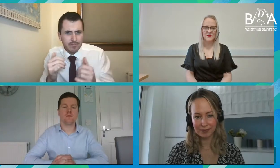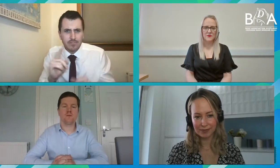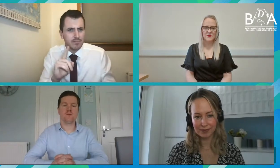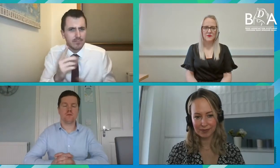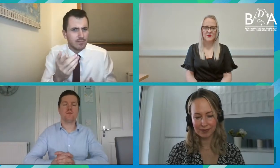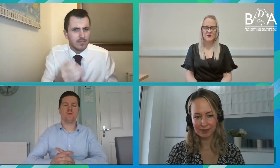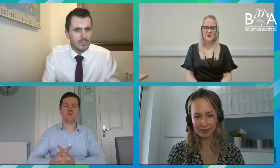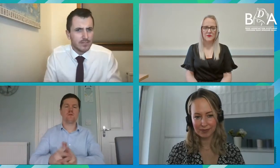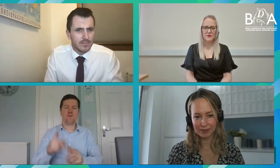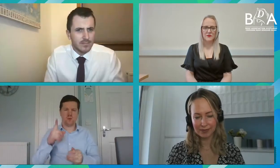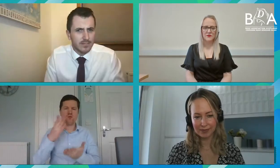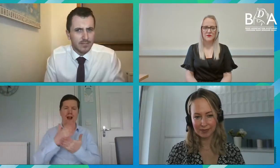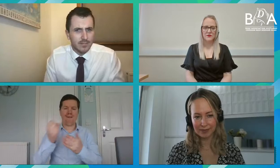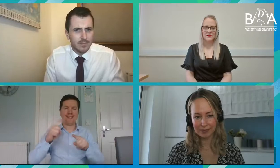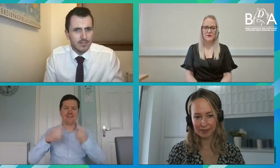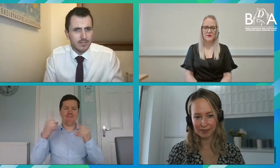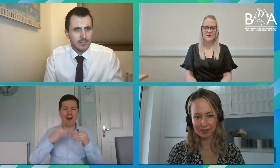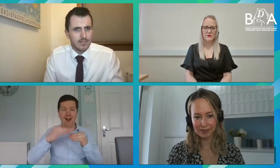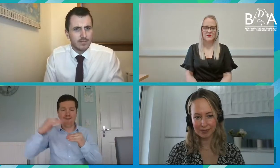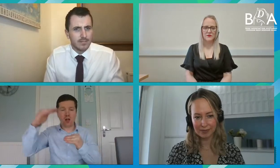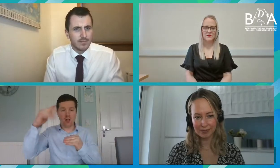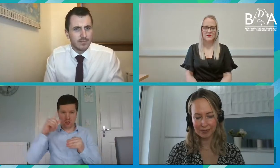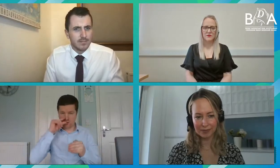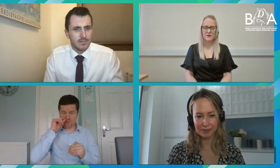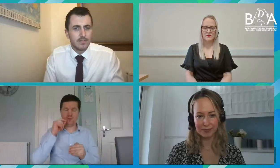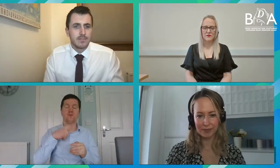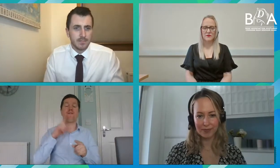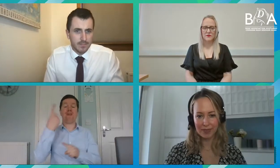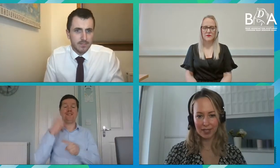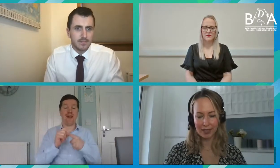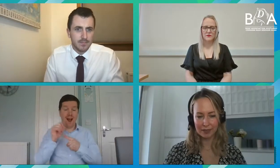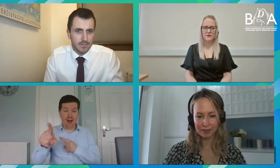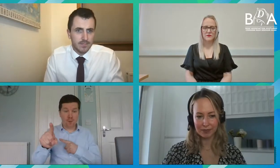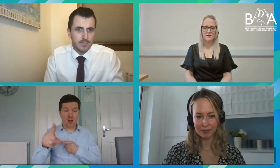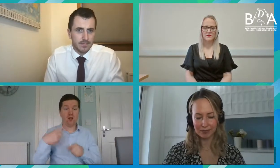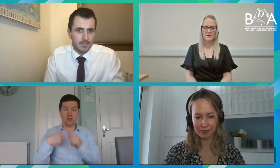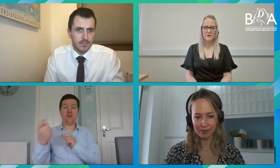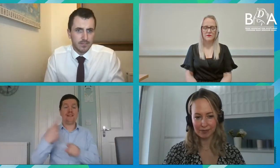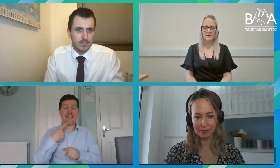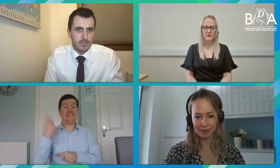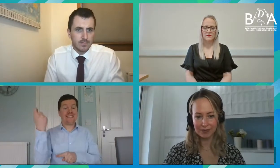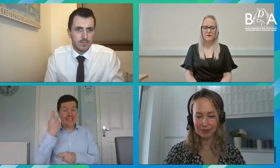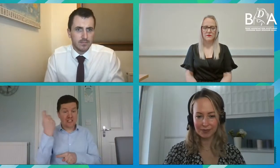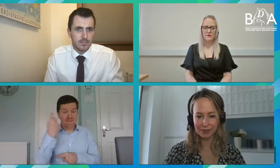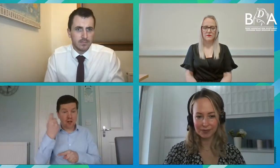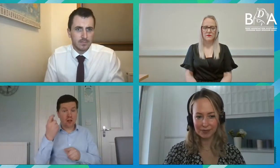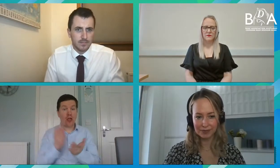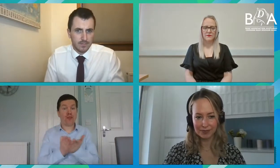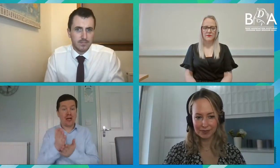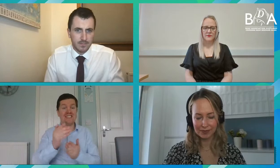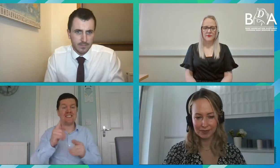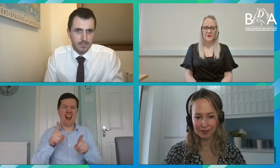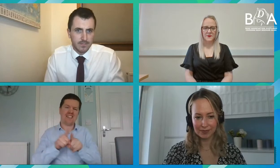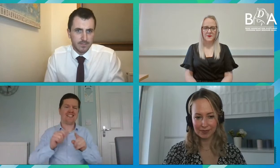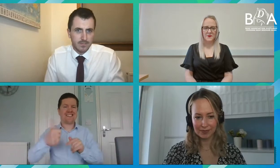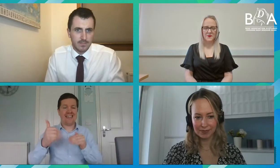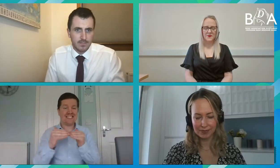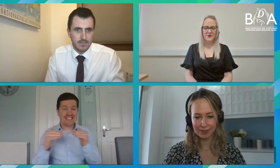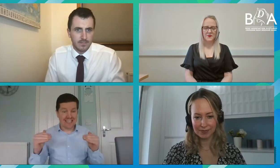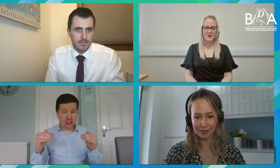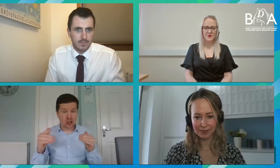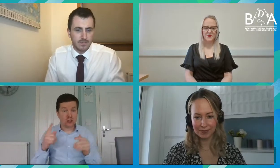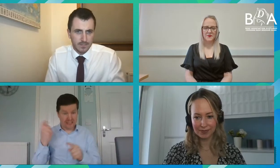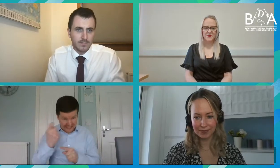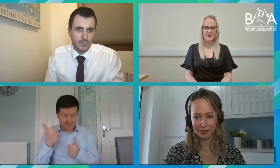for instance, was there an assessment process? What happened? Well, first of all, I applied. I